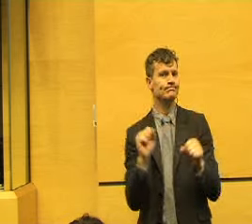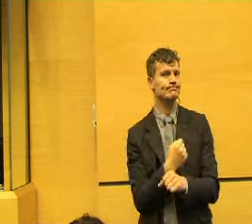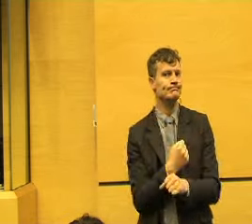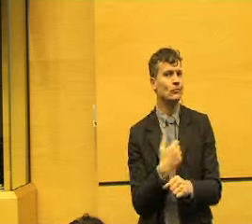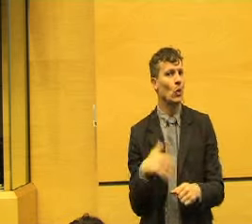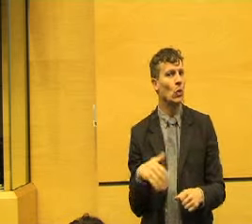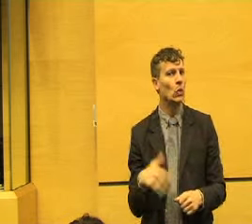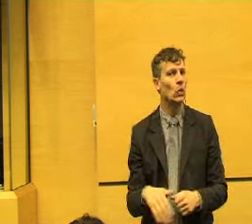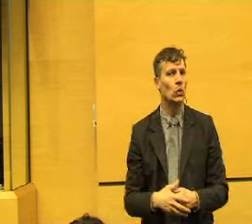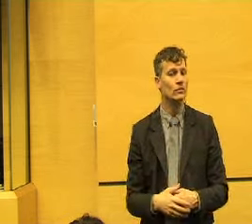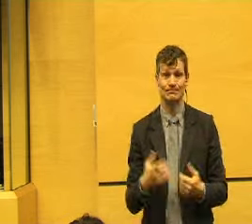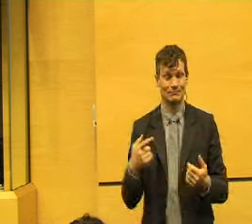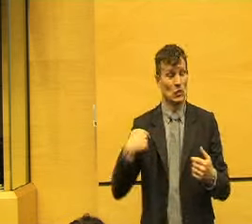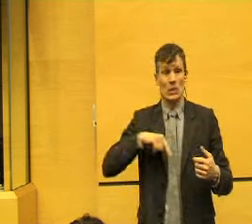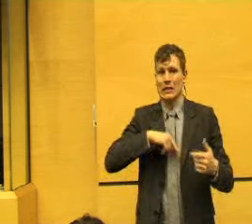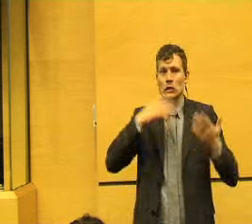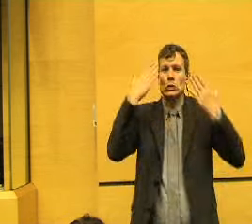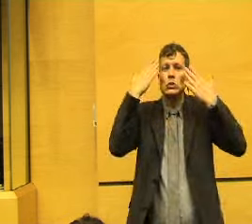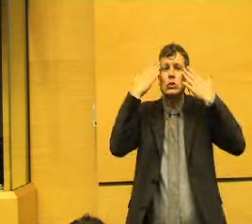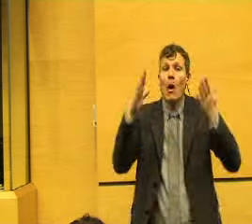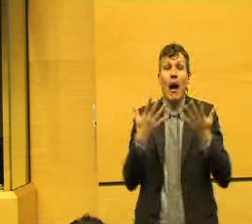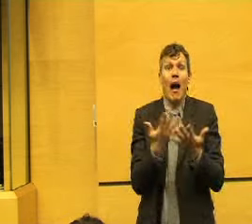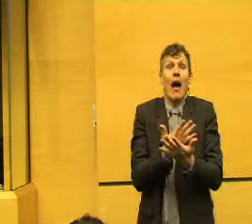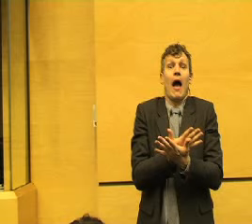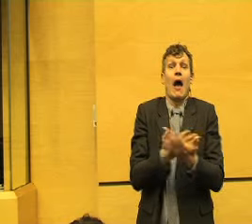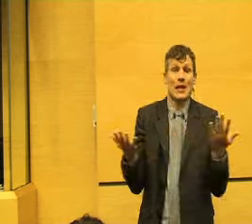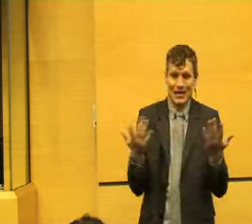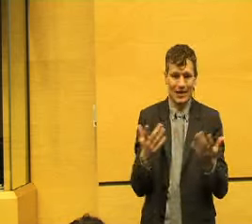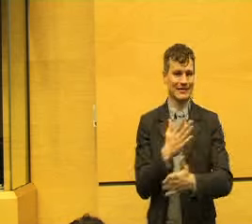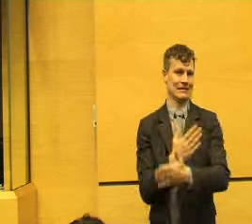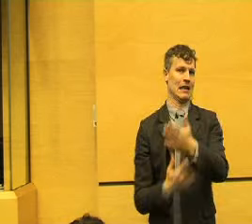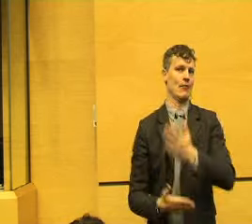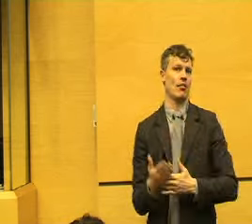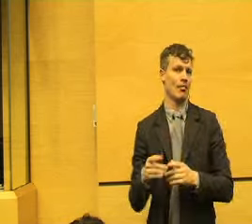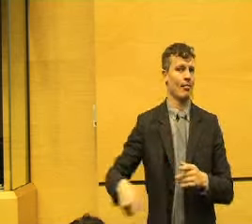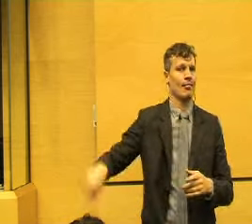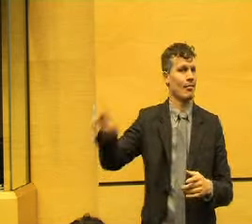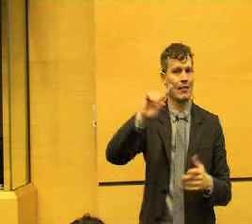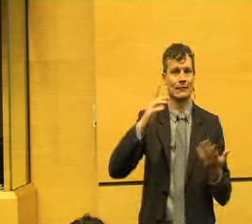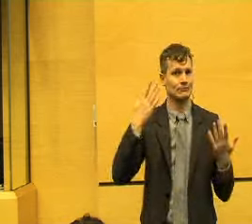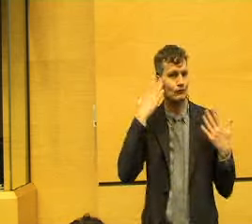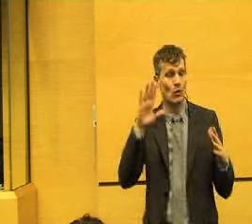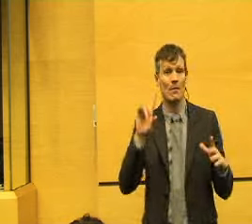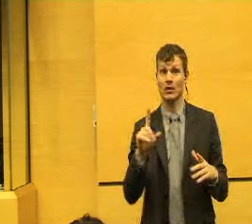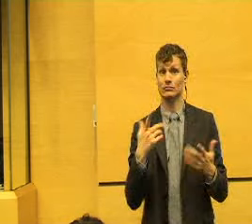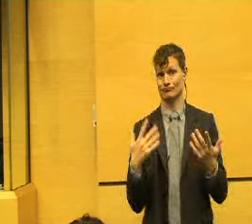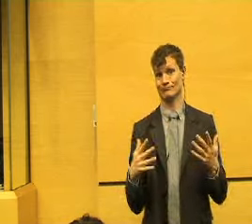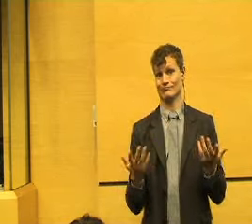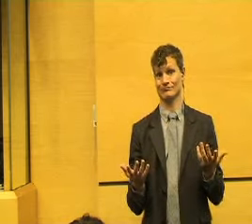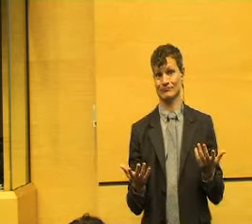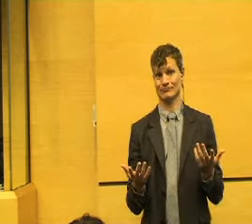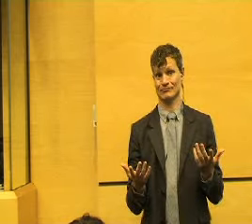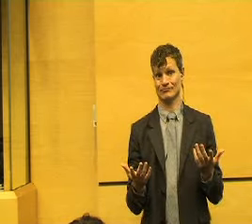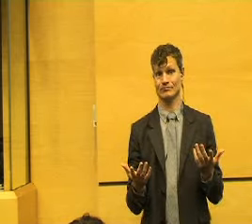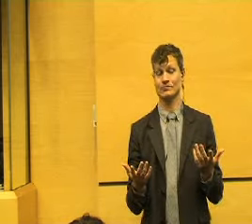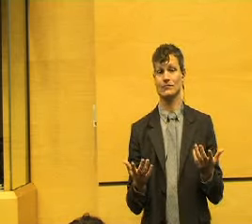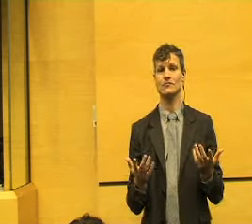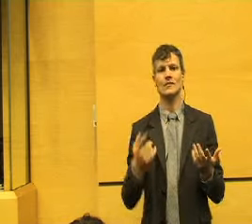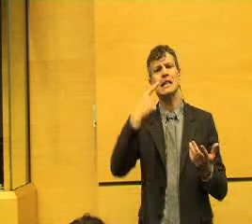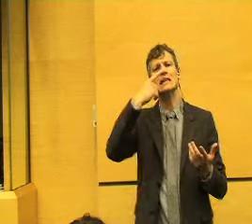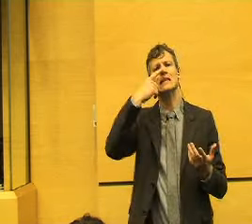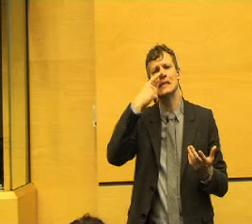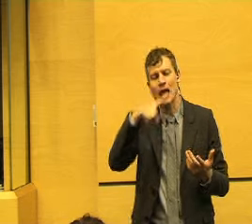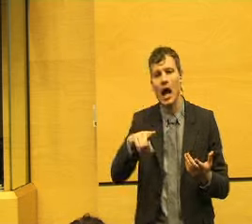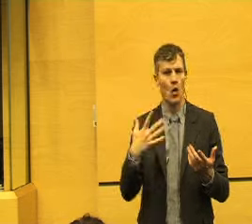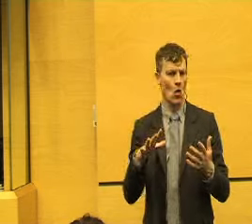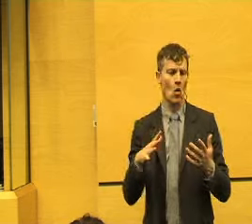with disabilities. The amendment of the Criminal Code to criminalize child pornography also accords